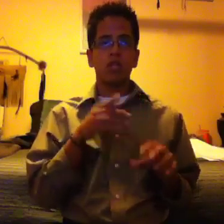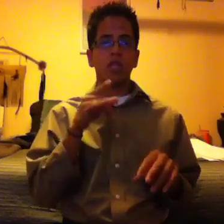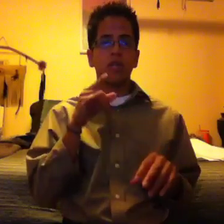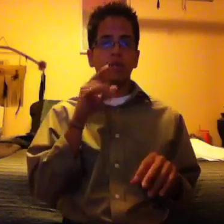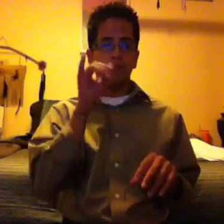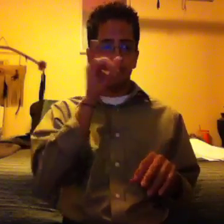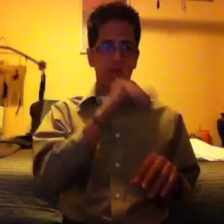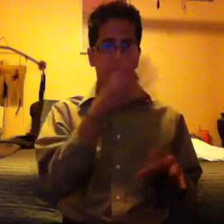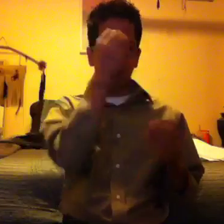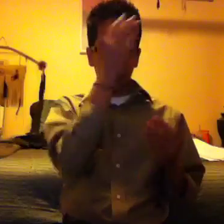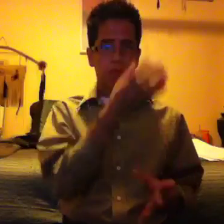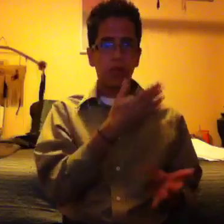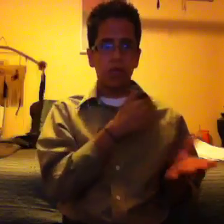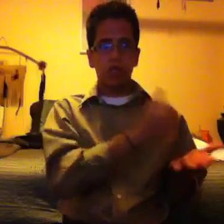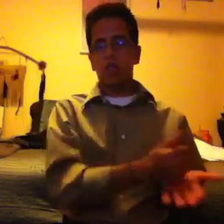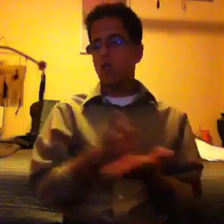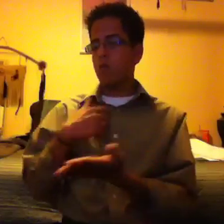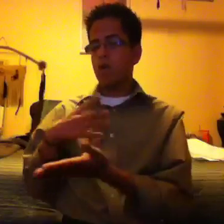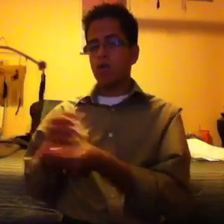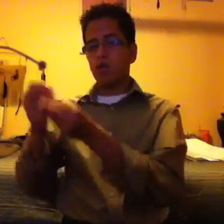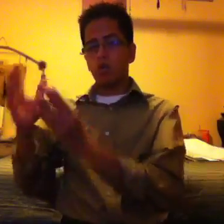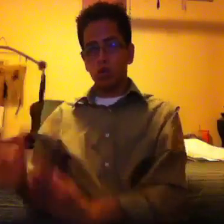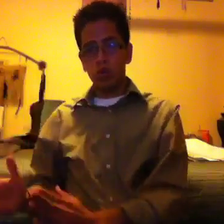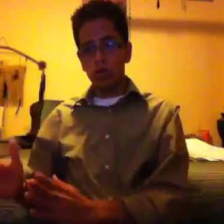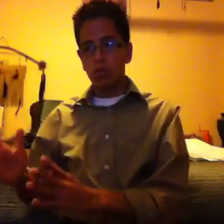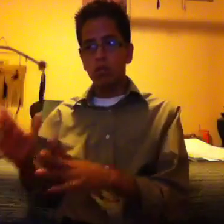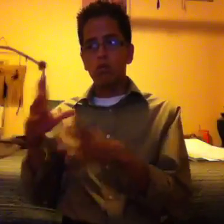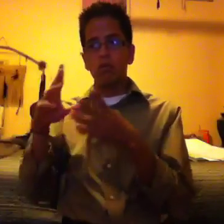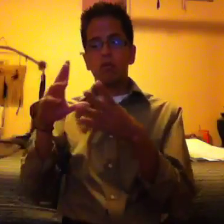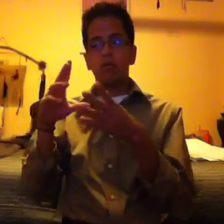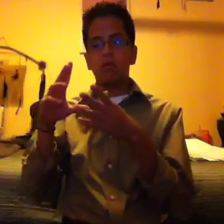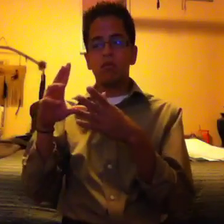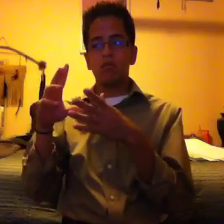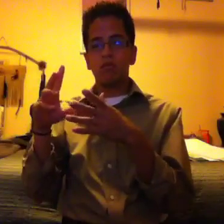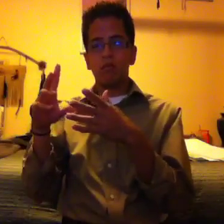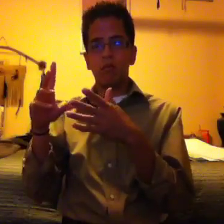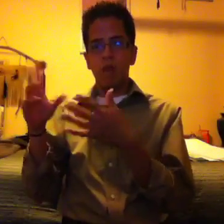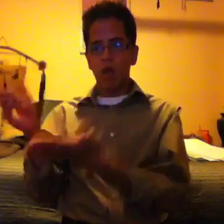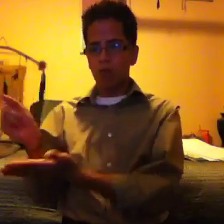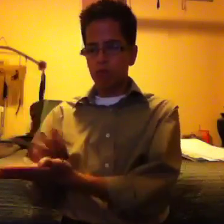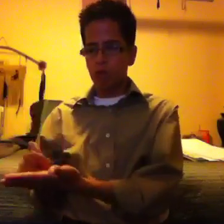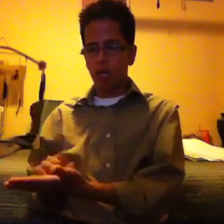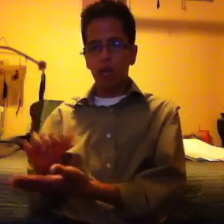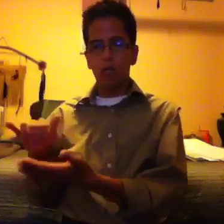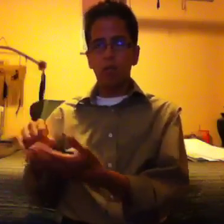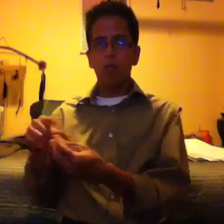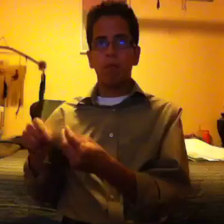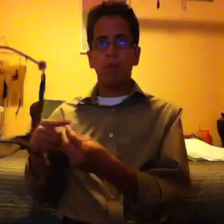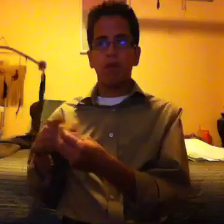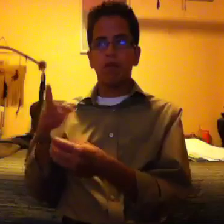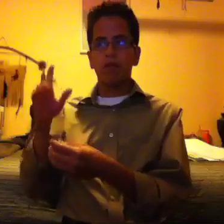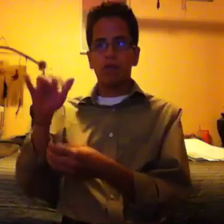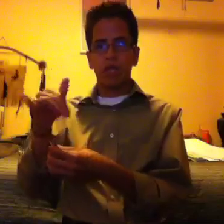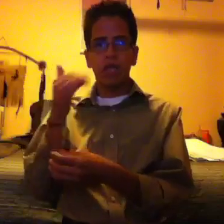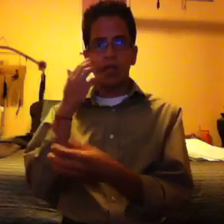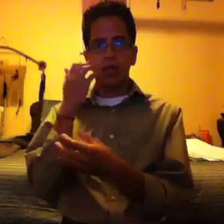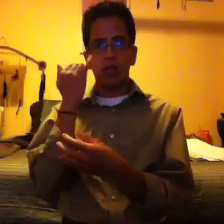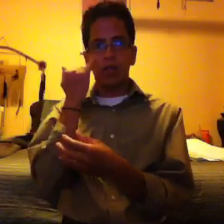So in that 3-week period after his lecture, we did all kinds of different research, reading and writing assignments, which